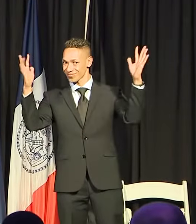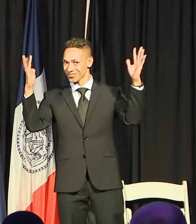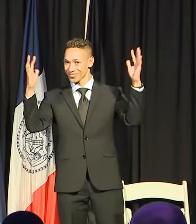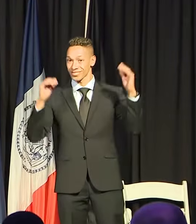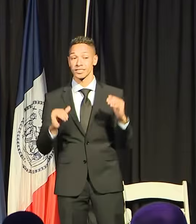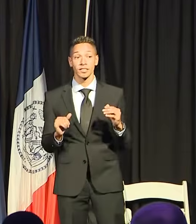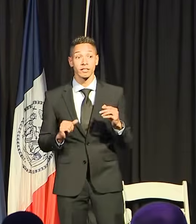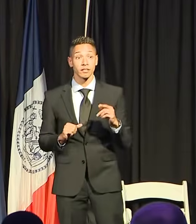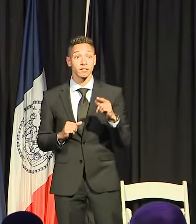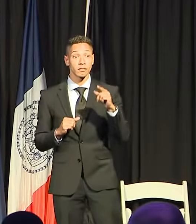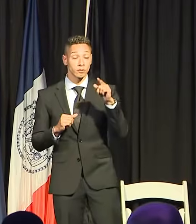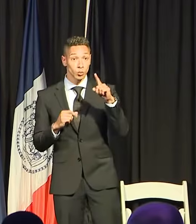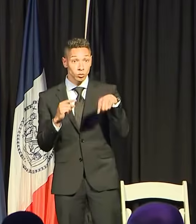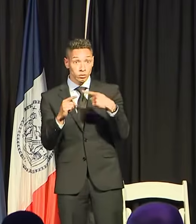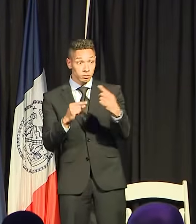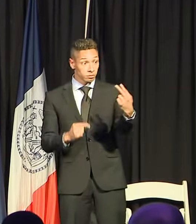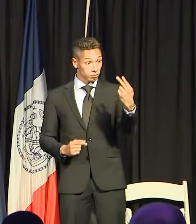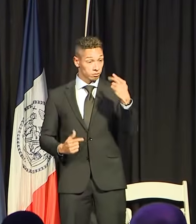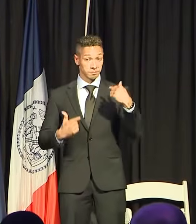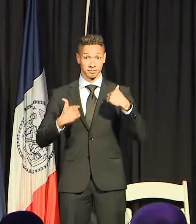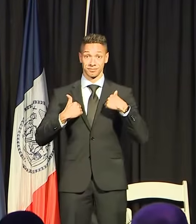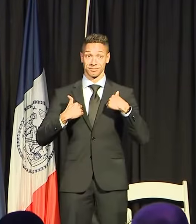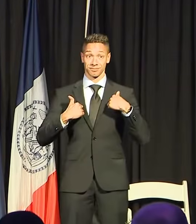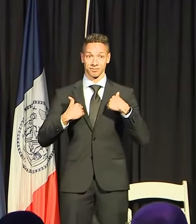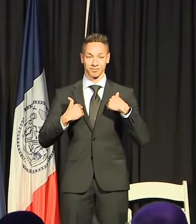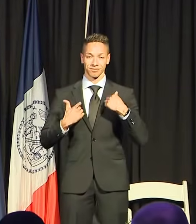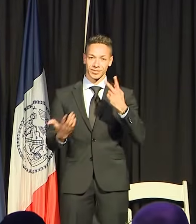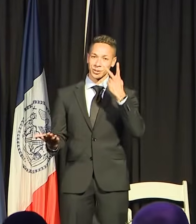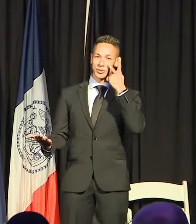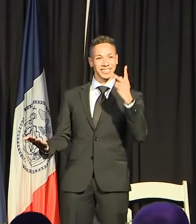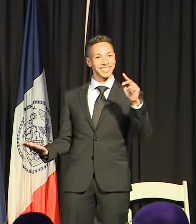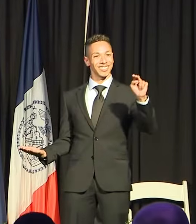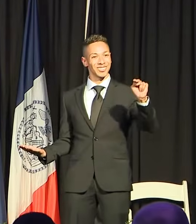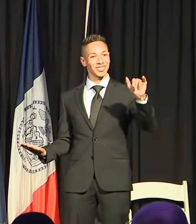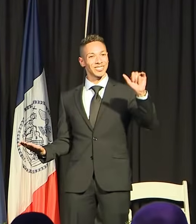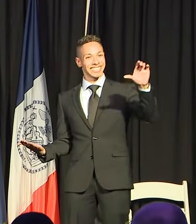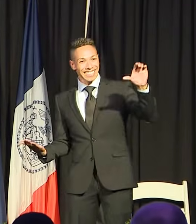When you see me, you see New York City.